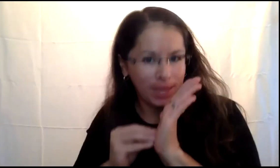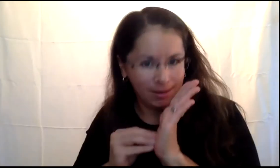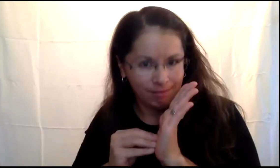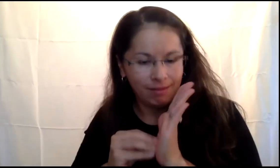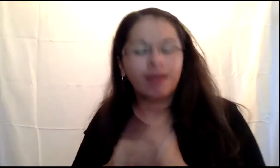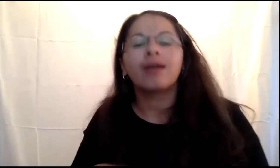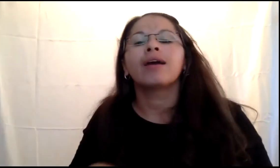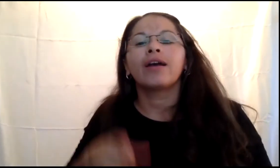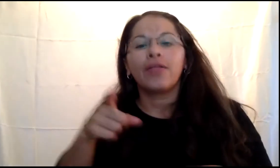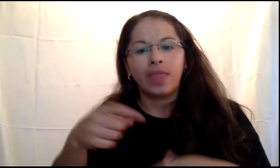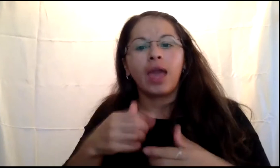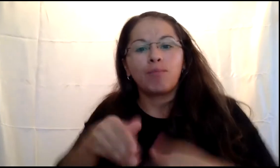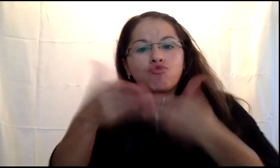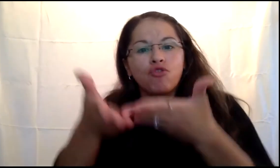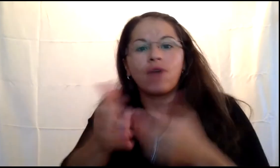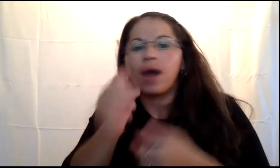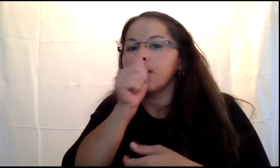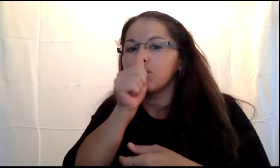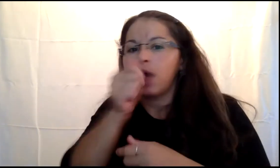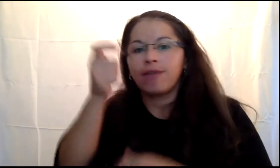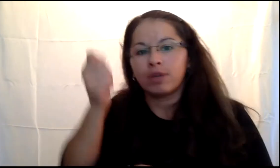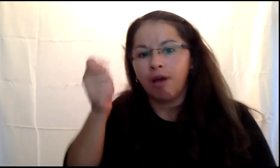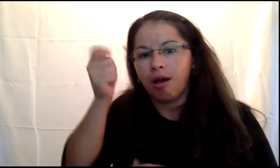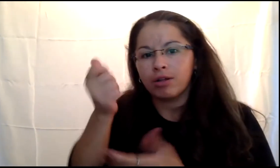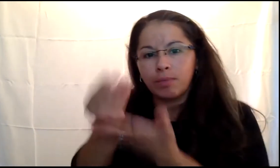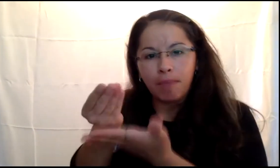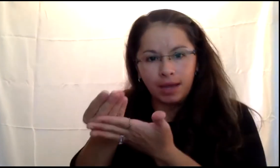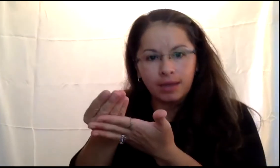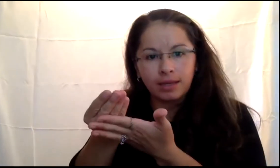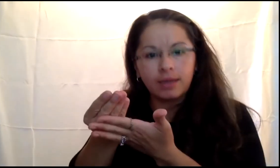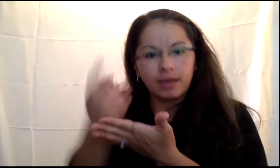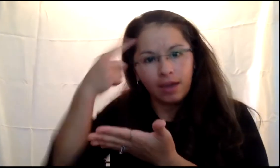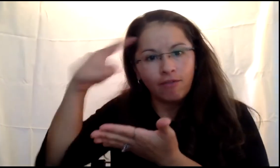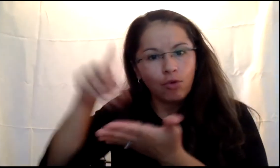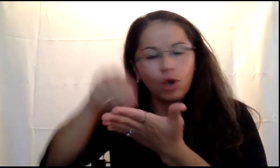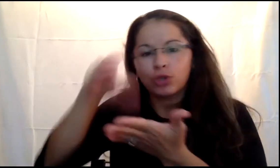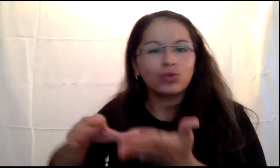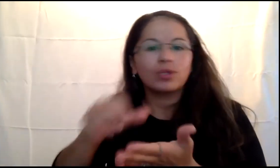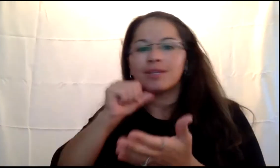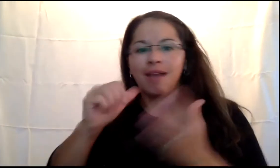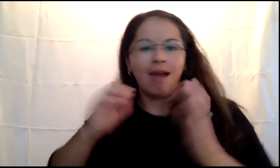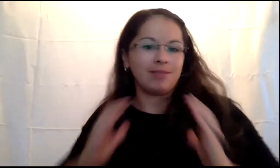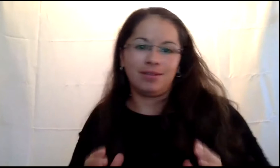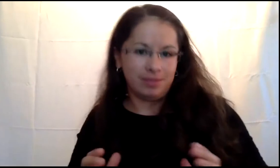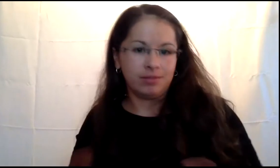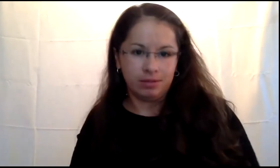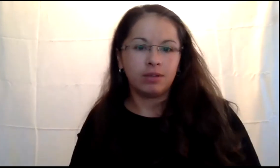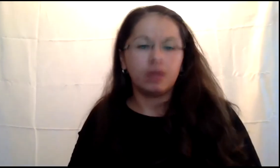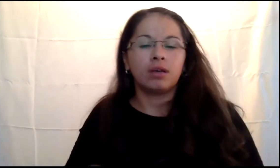private scholarship money for students who are undocumented and DACA, under DACA status.